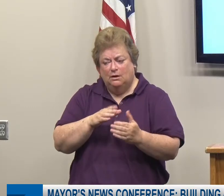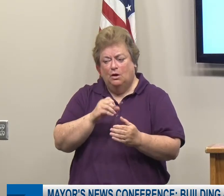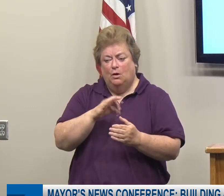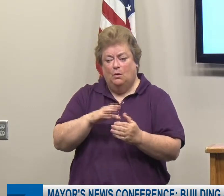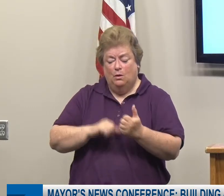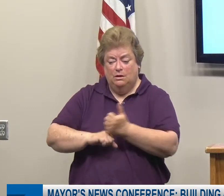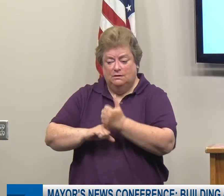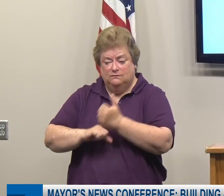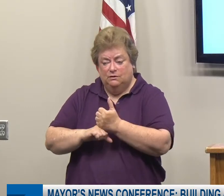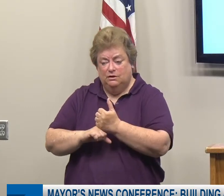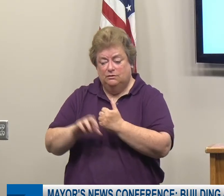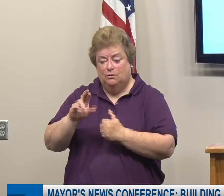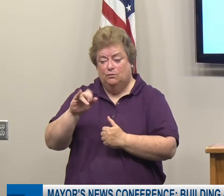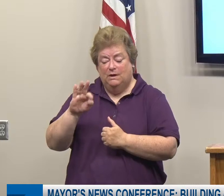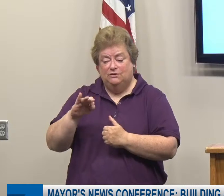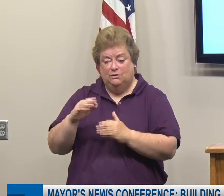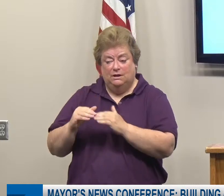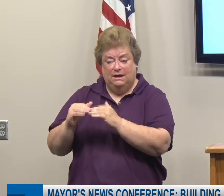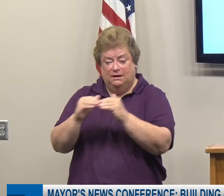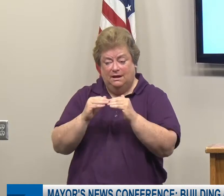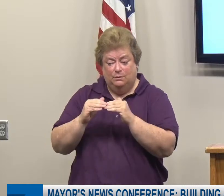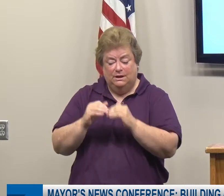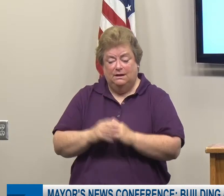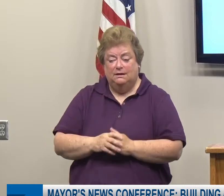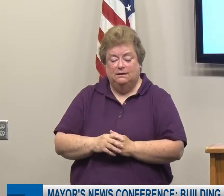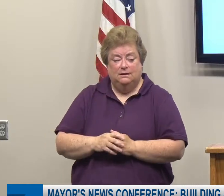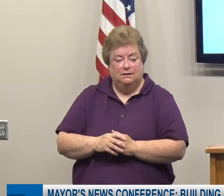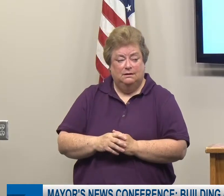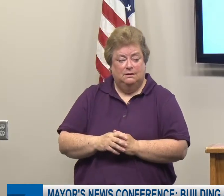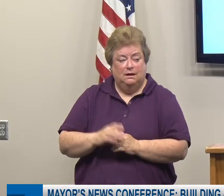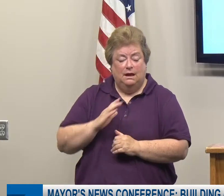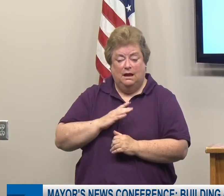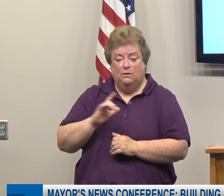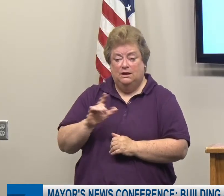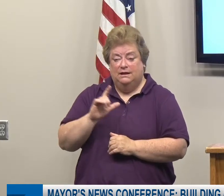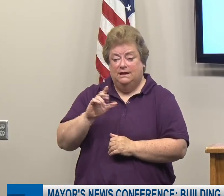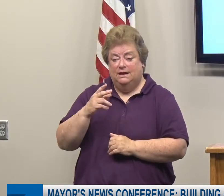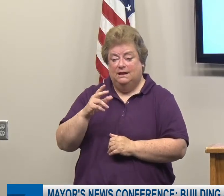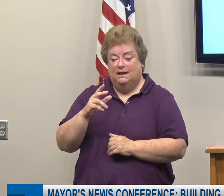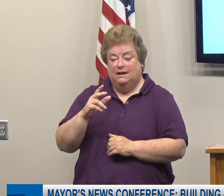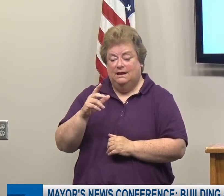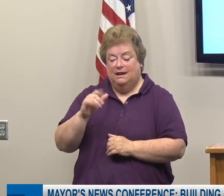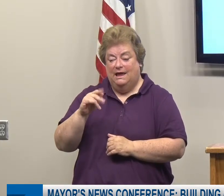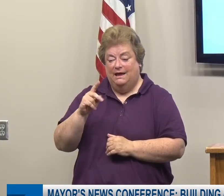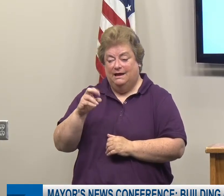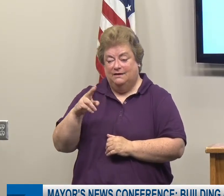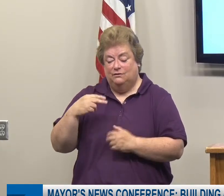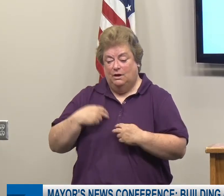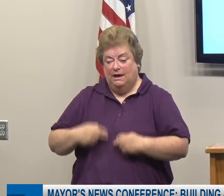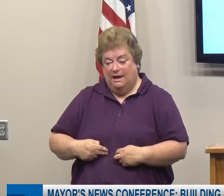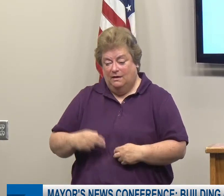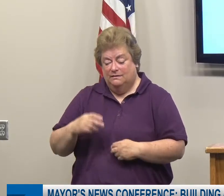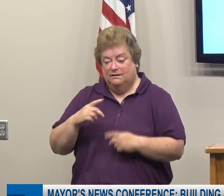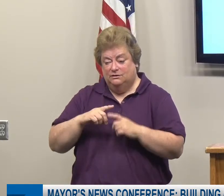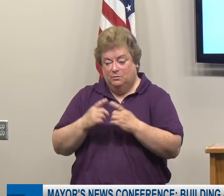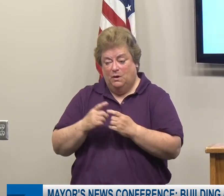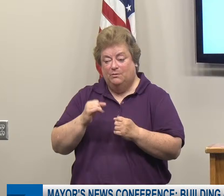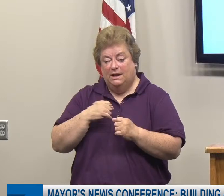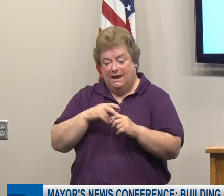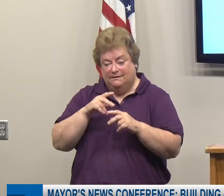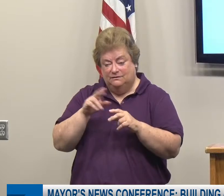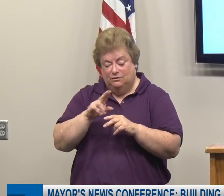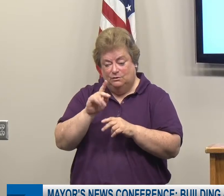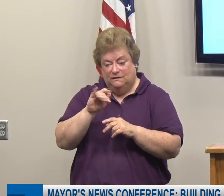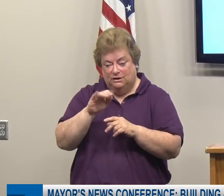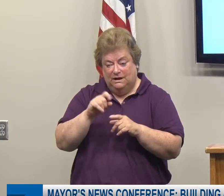inequities? For years, our Lincoln and Lancaster County Health Department has used data to map health inequities in our